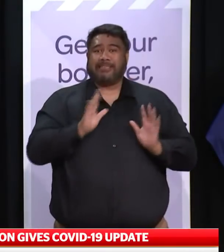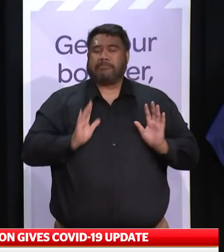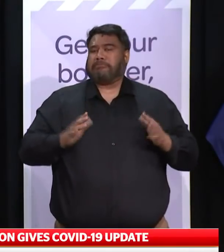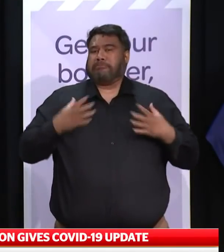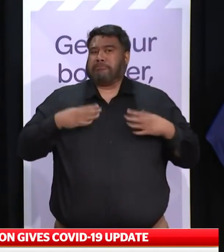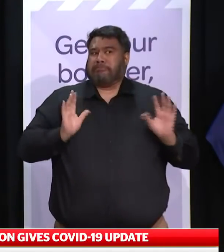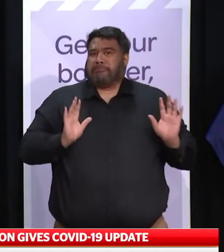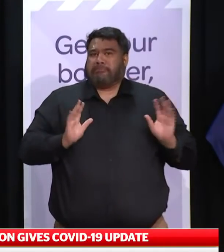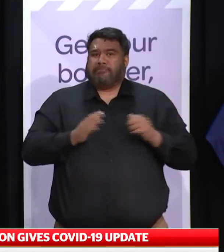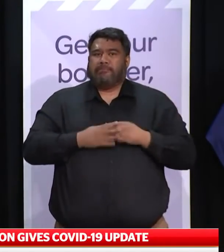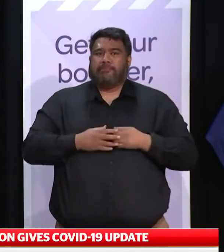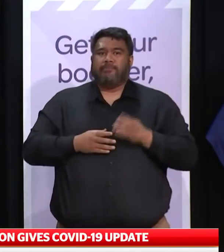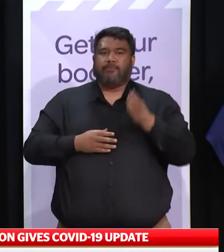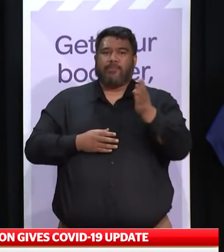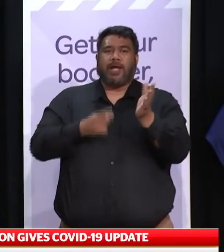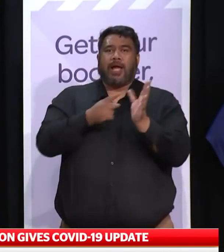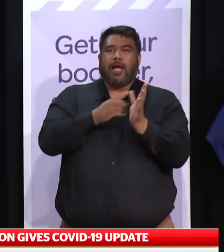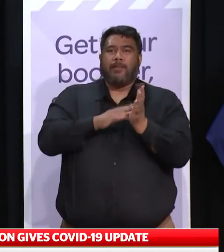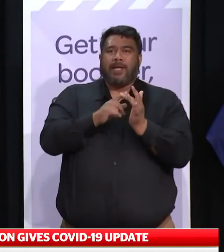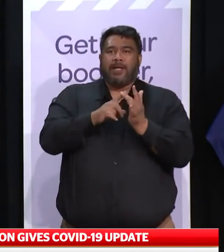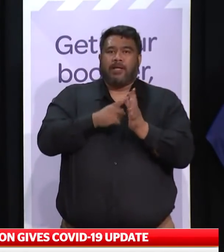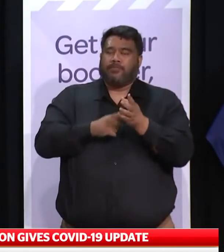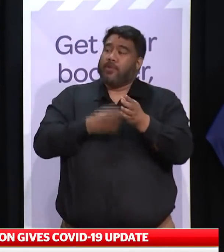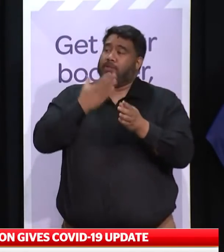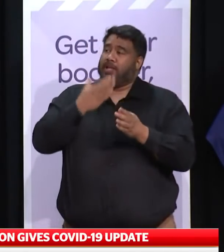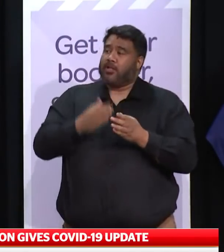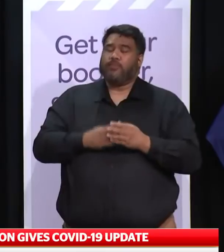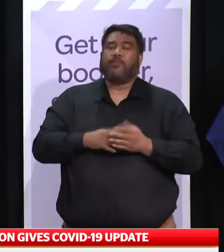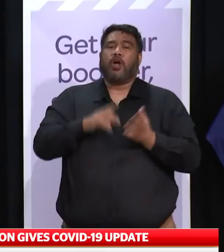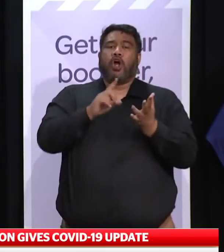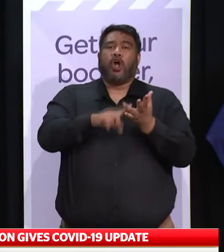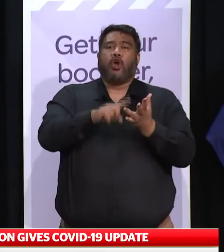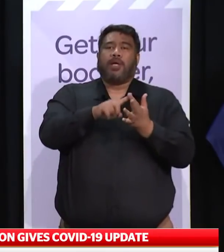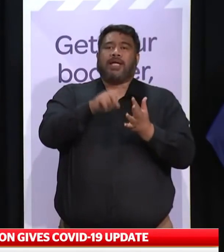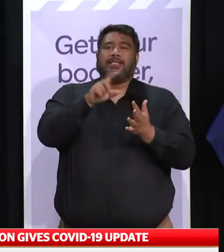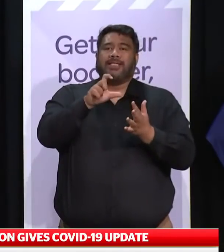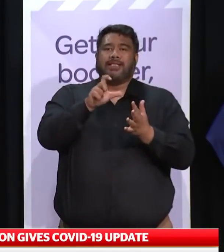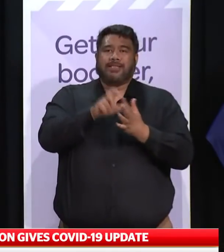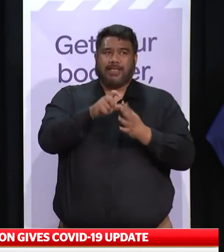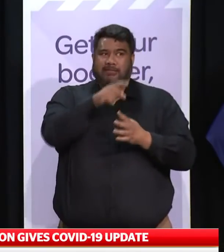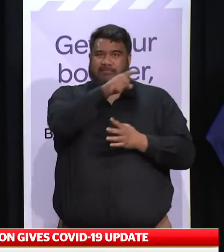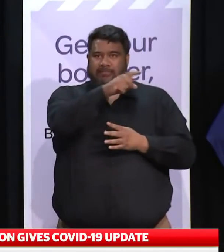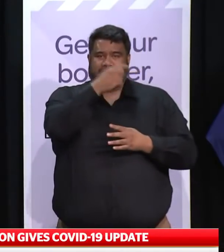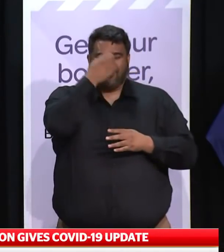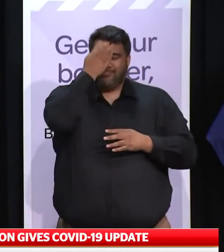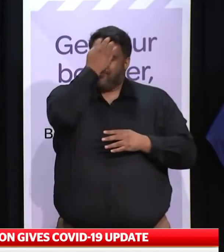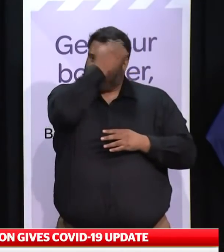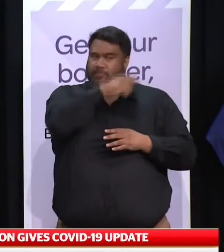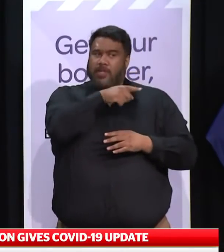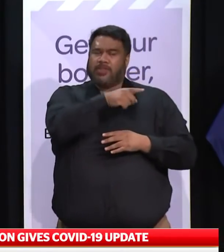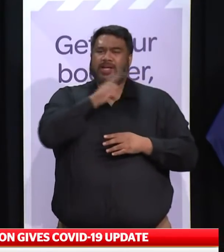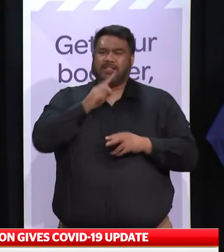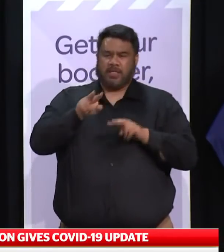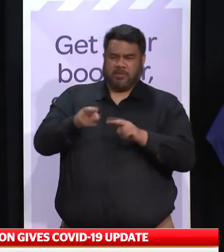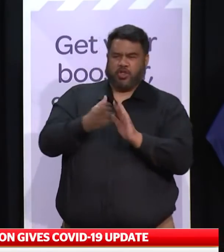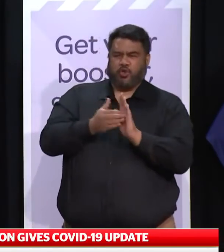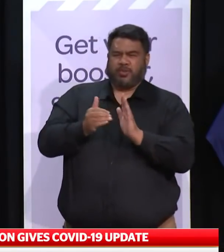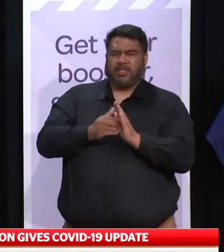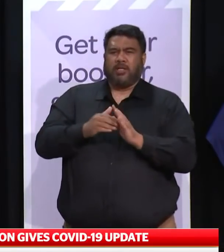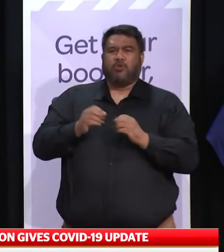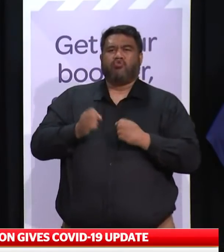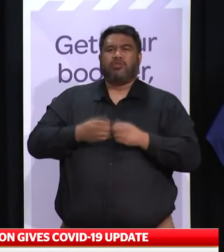Amelia and then Bernard, yeah. The OECD has again said that New Zealand needs to raise the age of super,